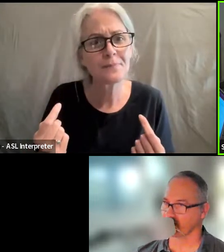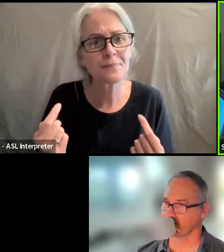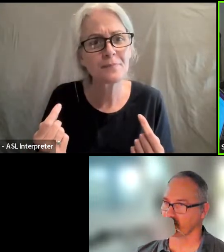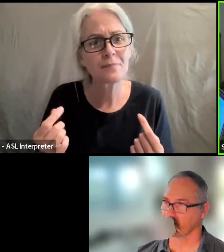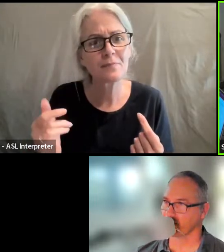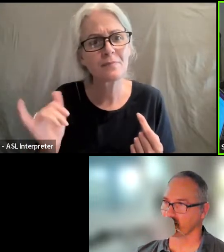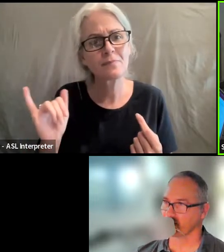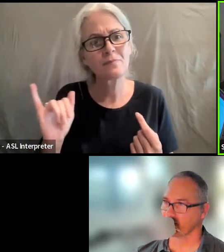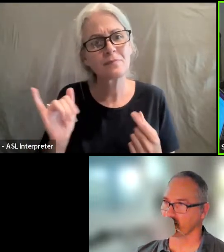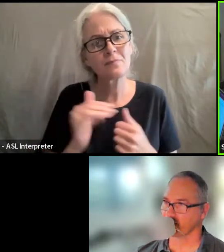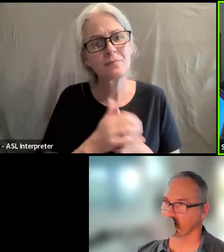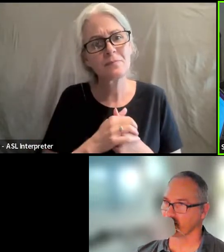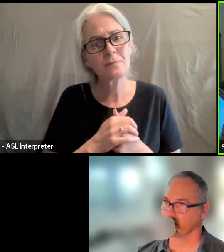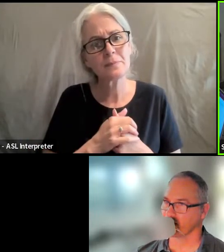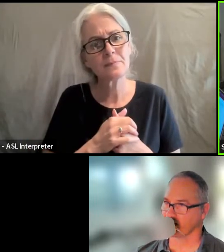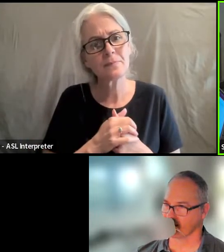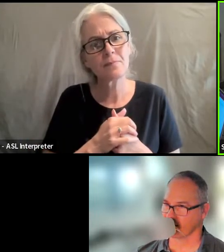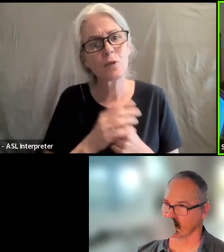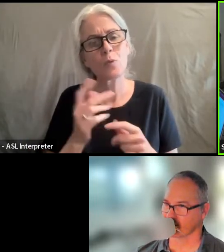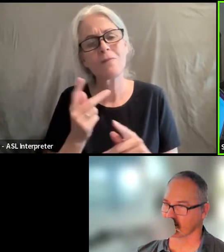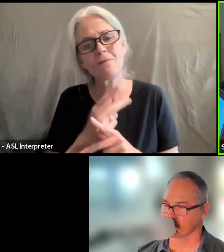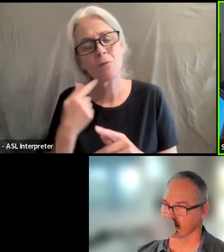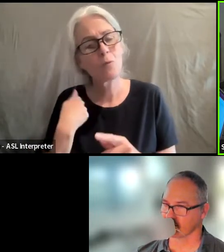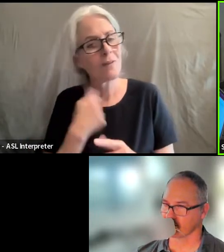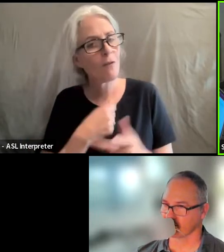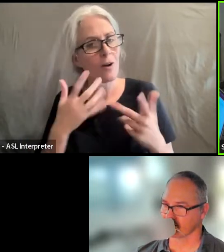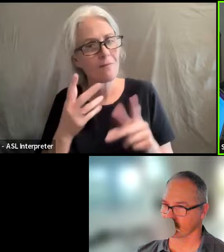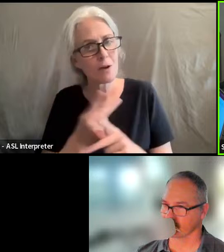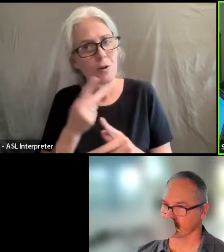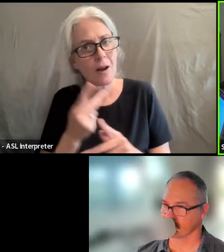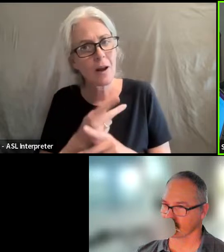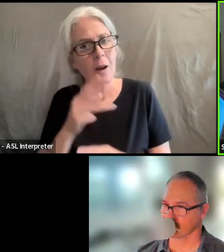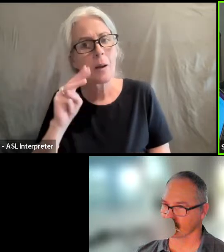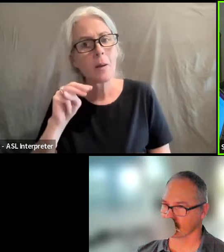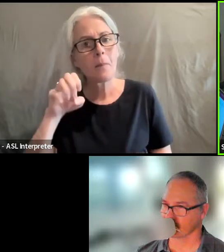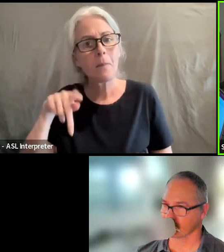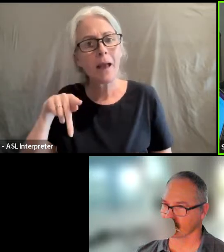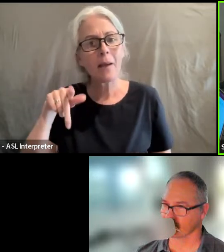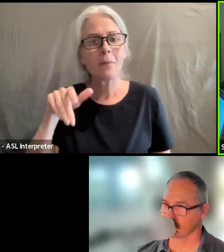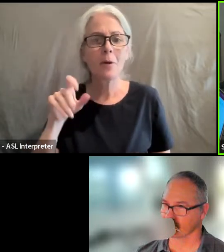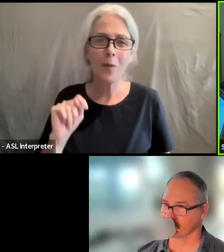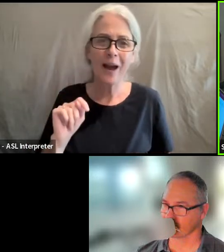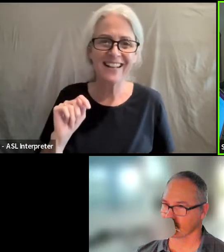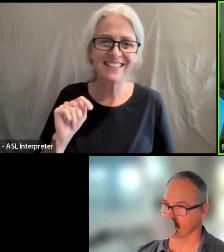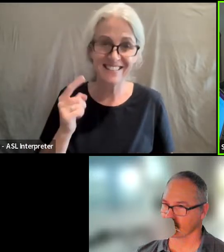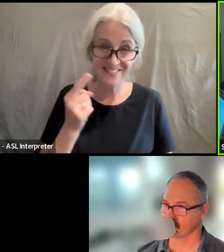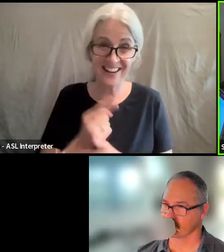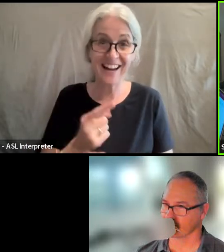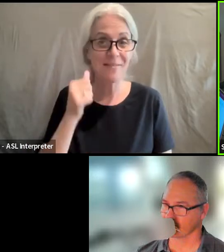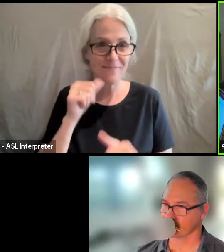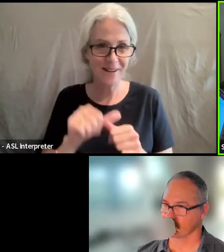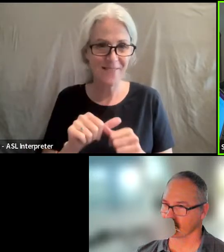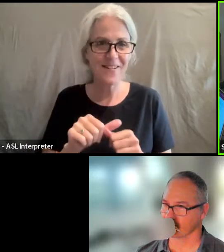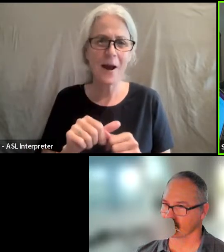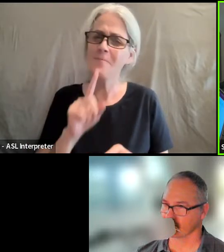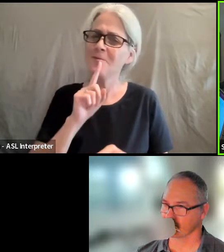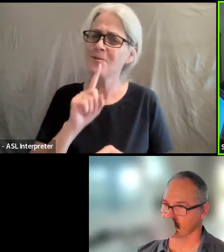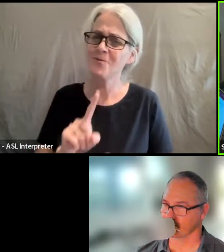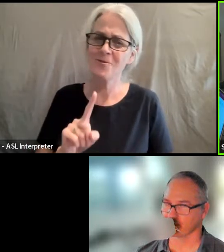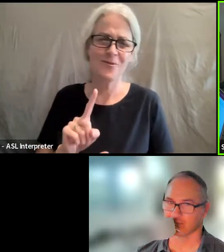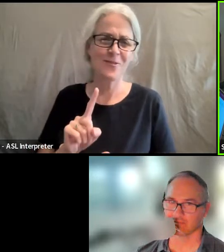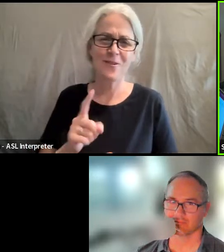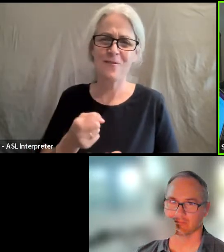like we figured out MapQuest, and which I'm sure came out of